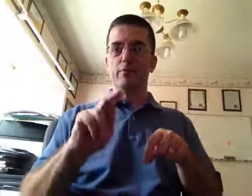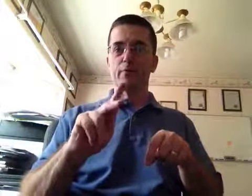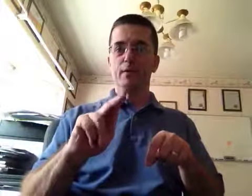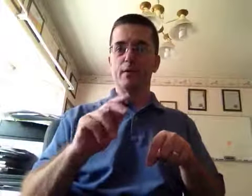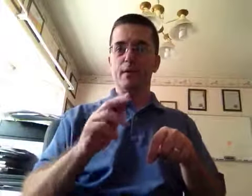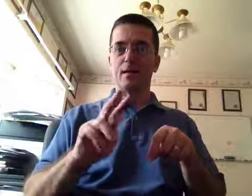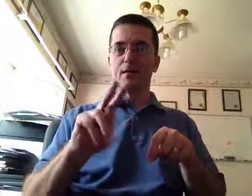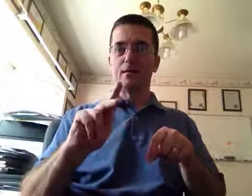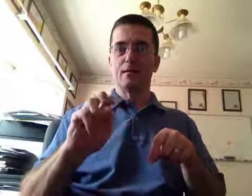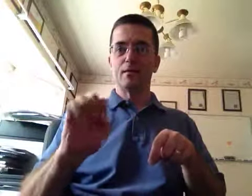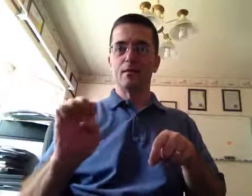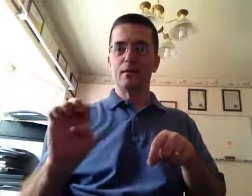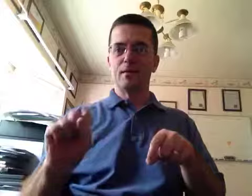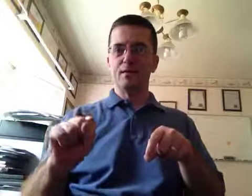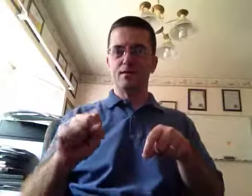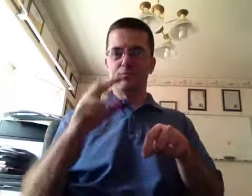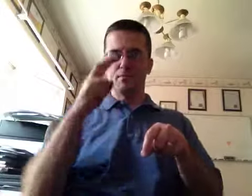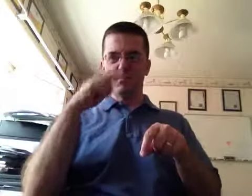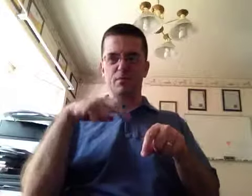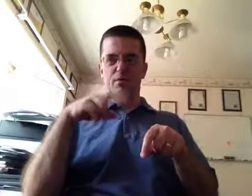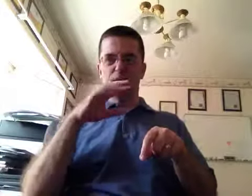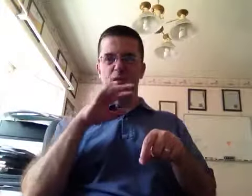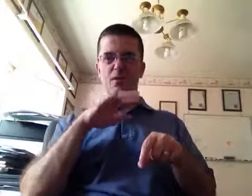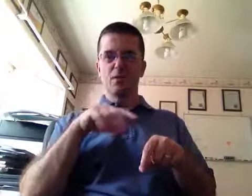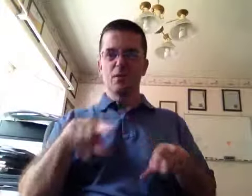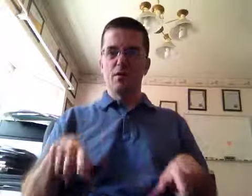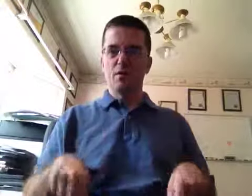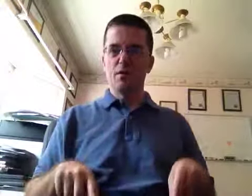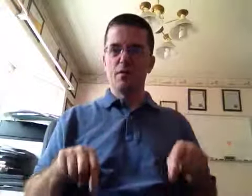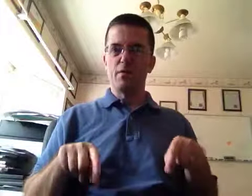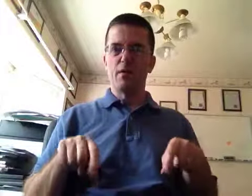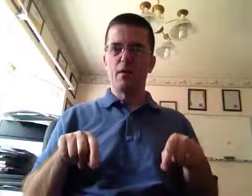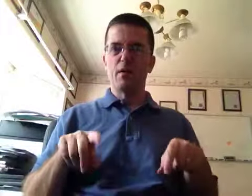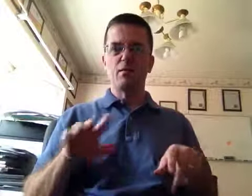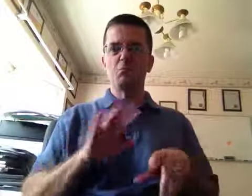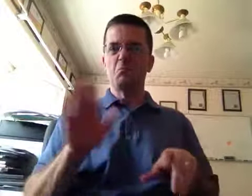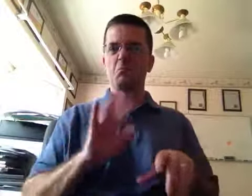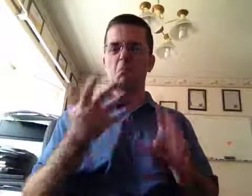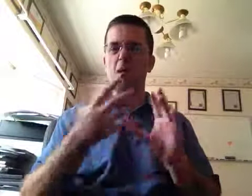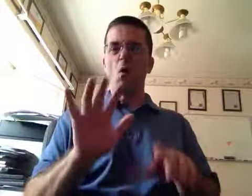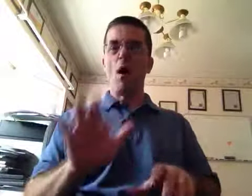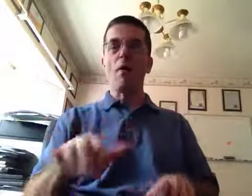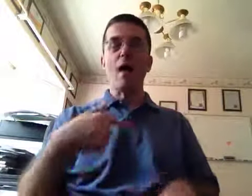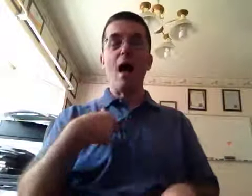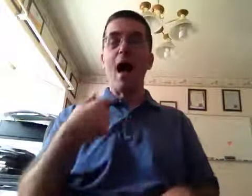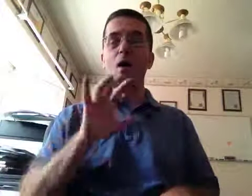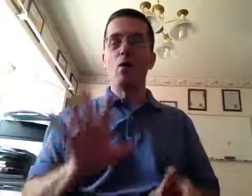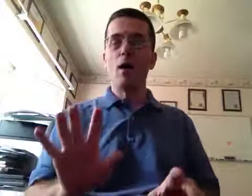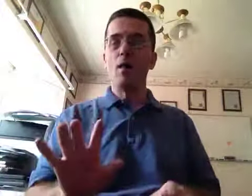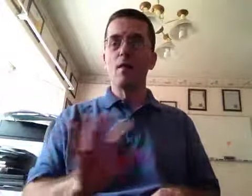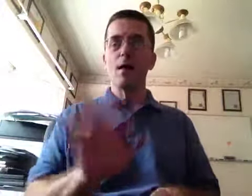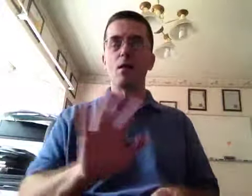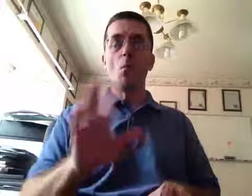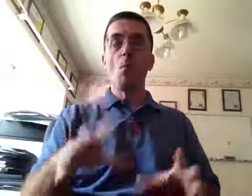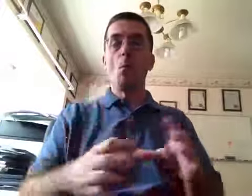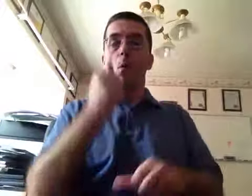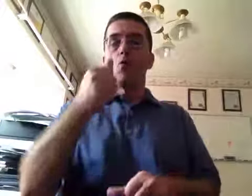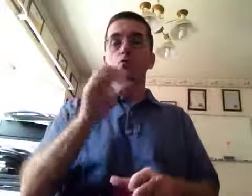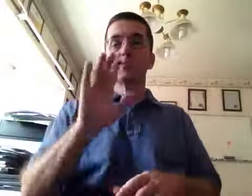for a punk rock band or a rapper or something, but it's not going to work in most companies. They don't hire... Have you ever had a banker come